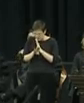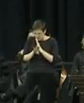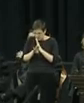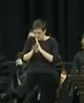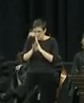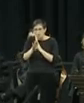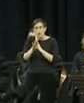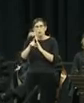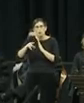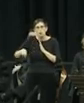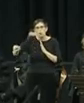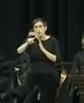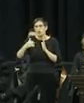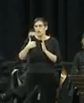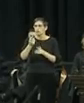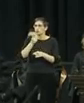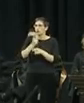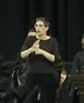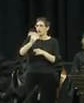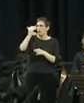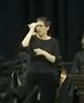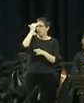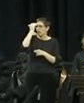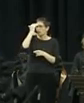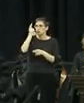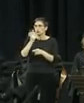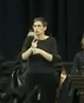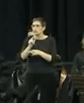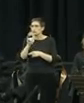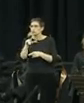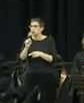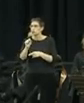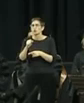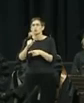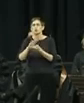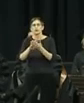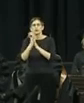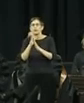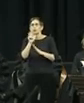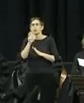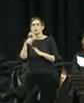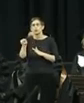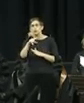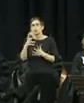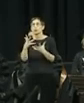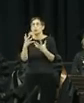know-how, worldview, and the tools to be exactly who you want to be.